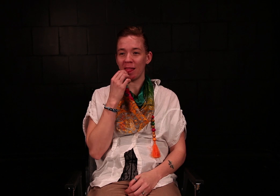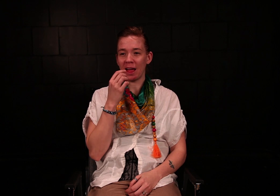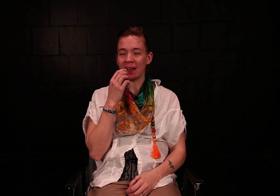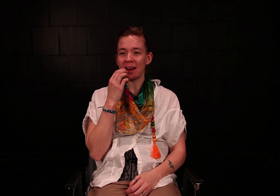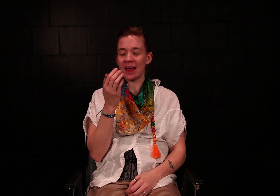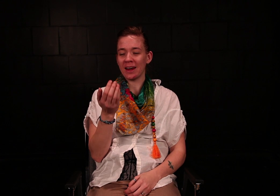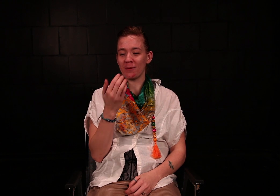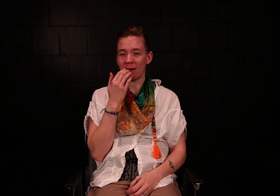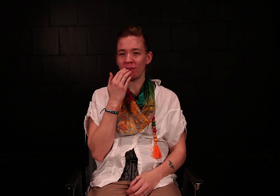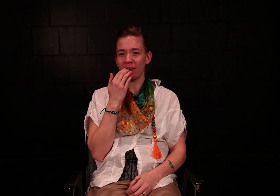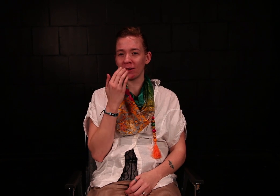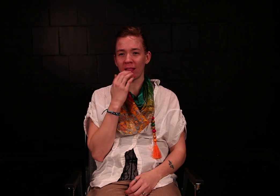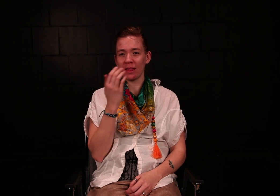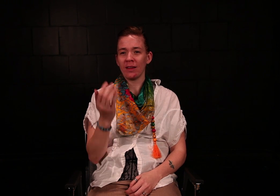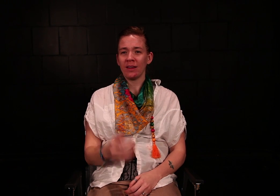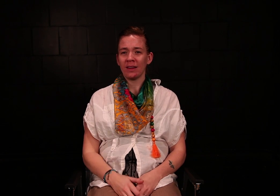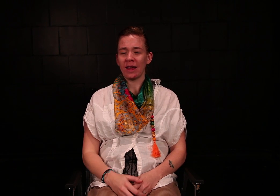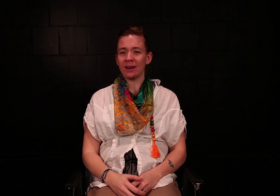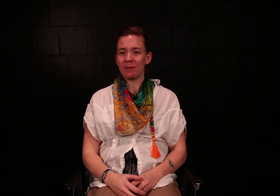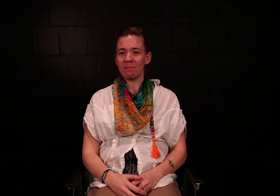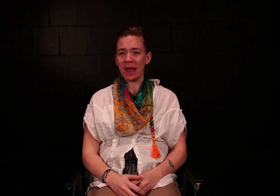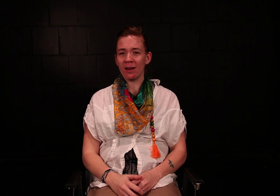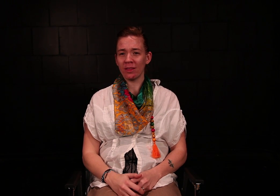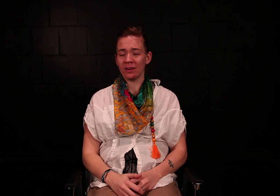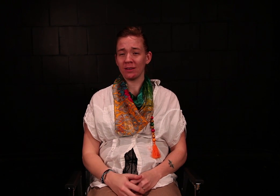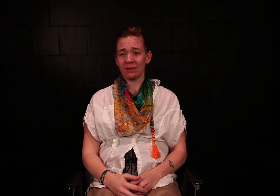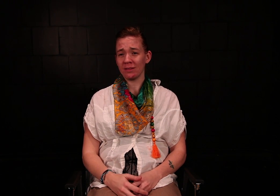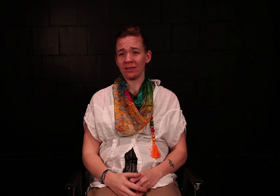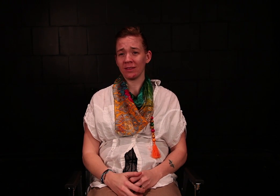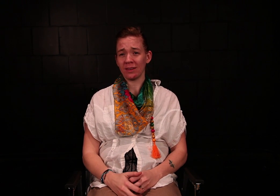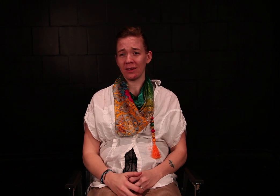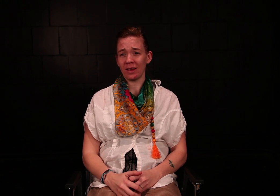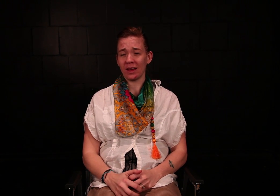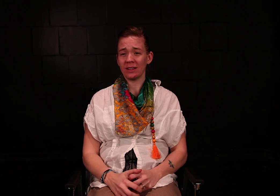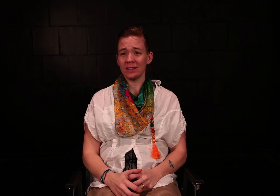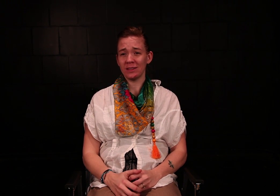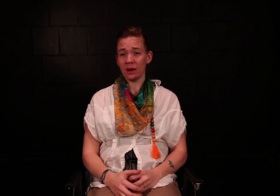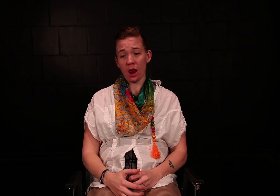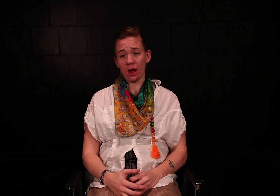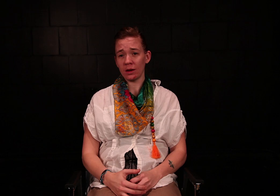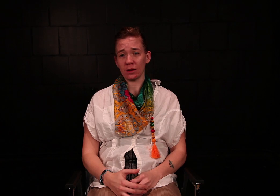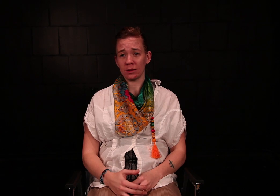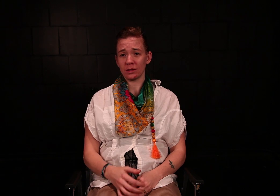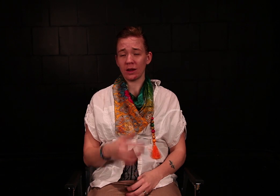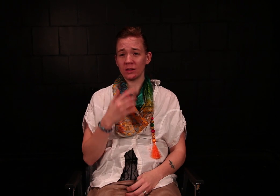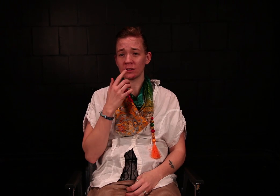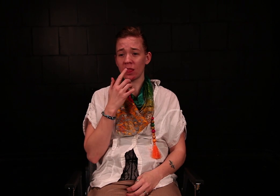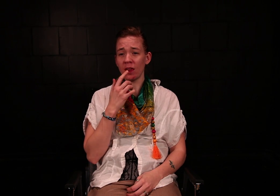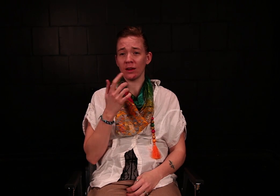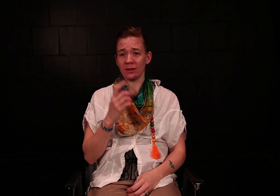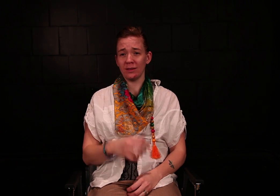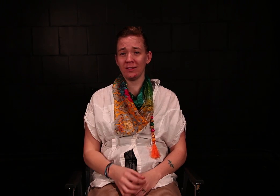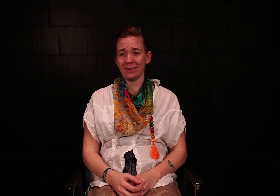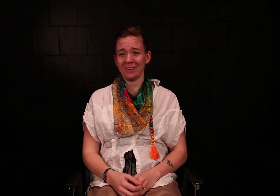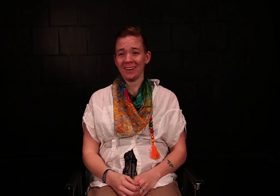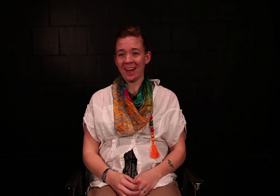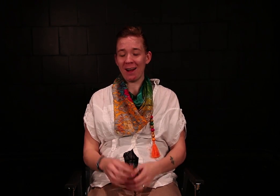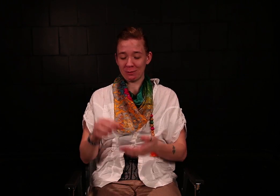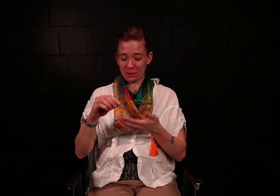I kind of had it on my finger and got it in my mouth, and I tasted it and I liked it, so I just lick it. I would put a